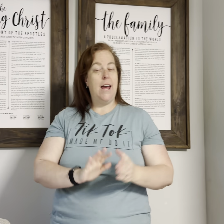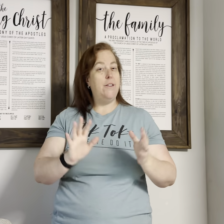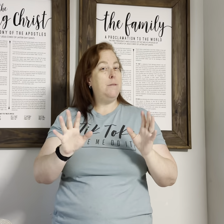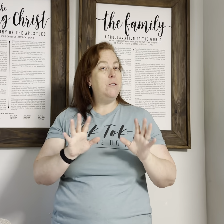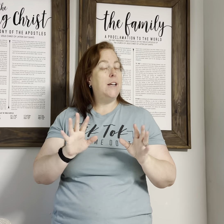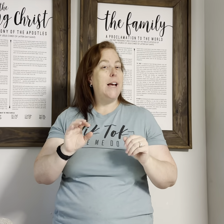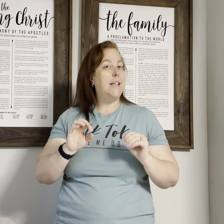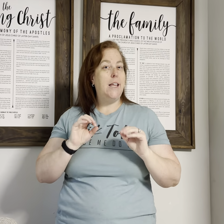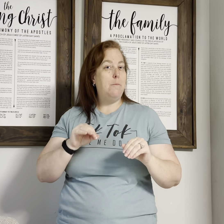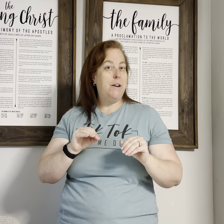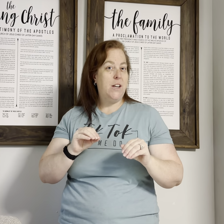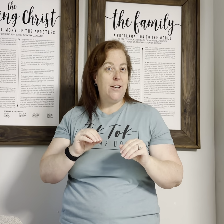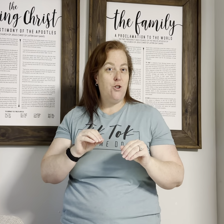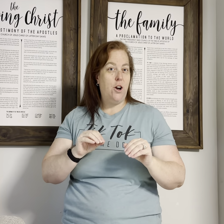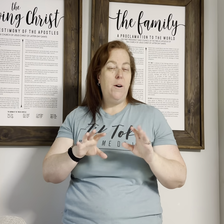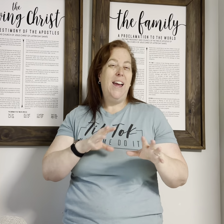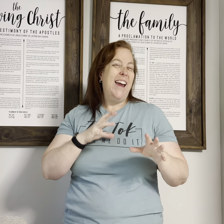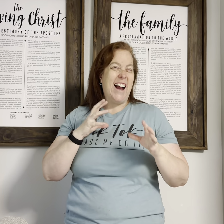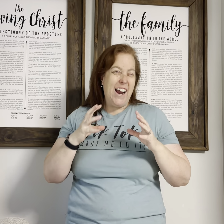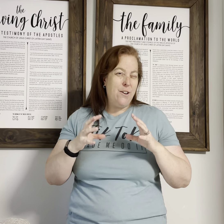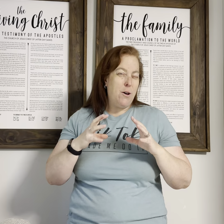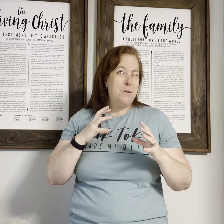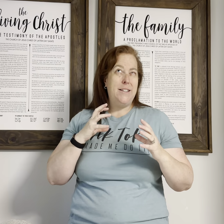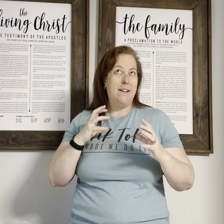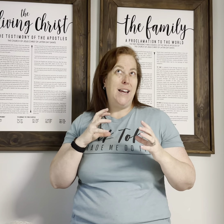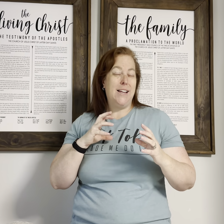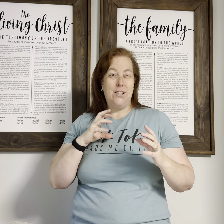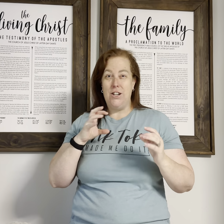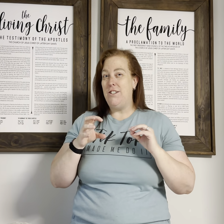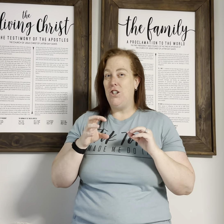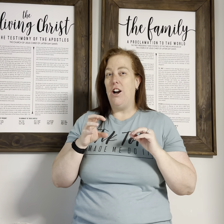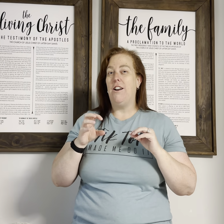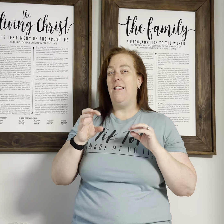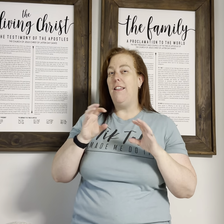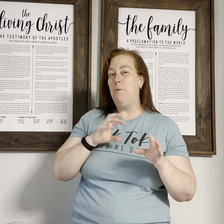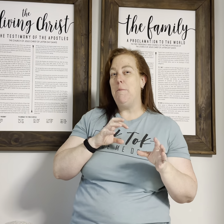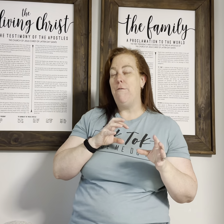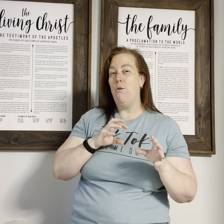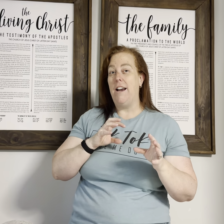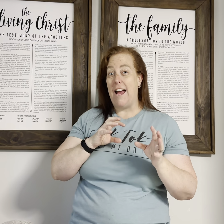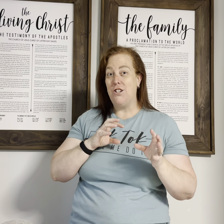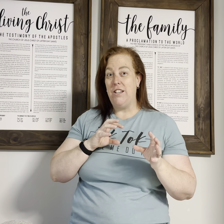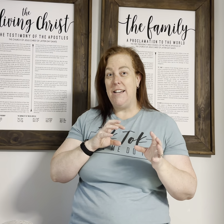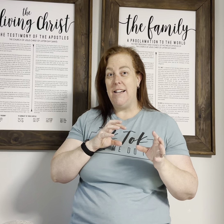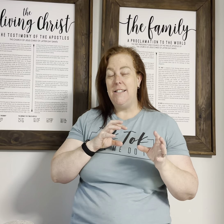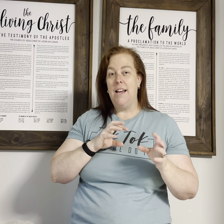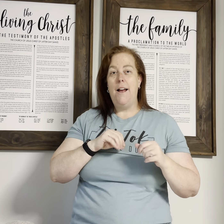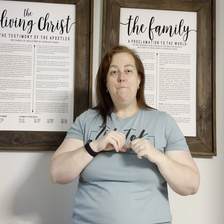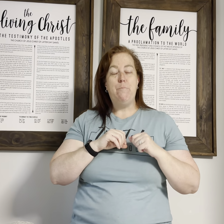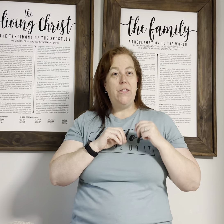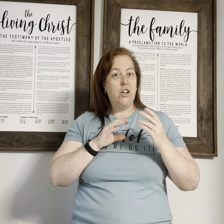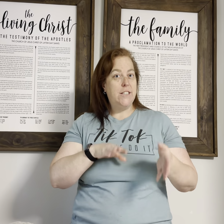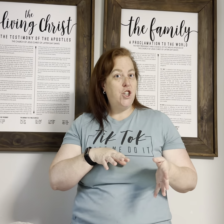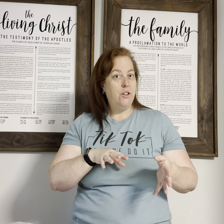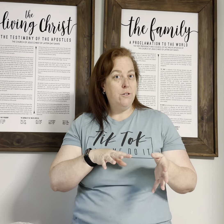this music has a little bit of an intro. It kind of almost sounds like it's going to start a little bit before it actually does, but there is a children's